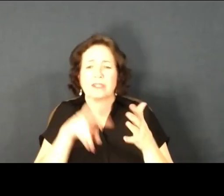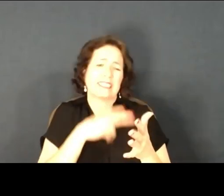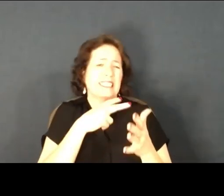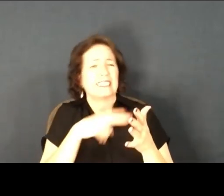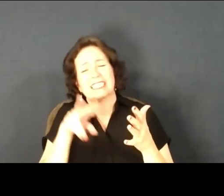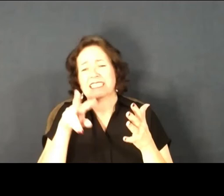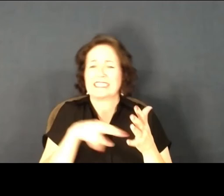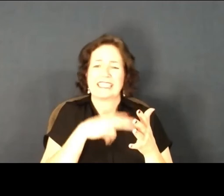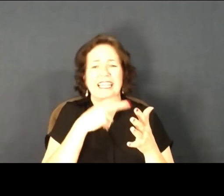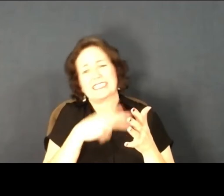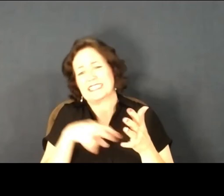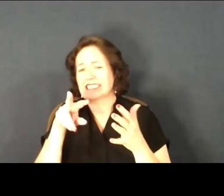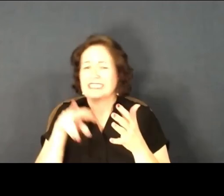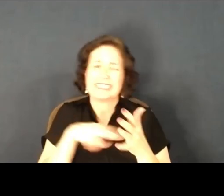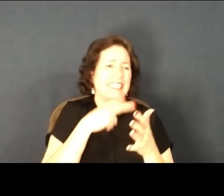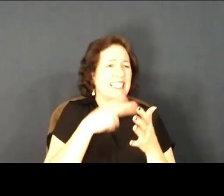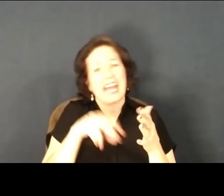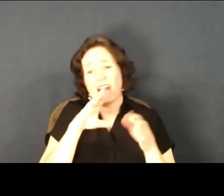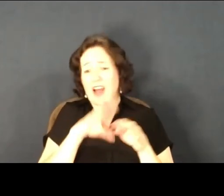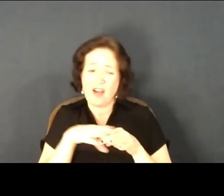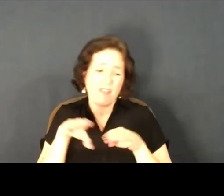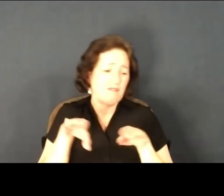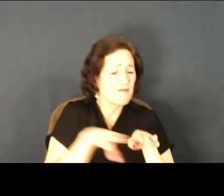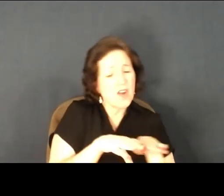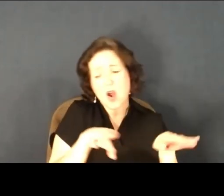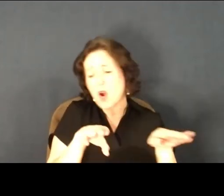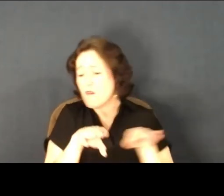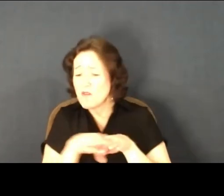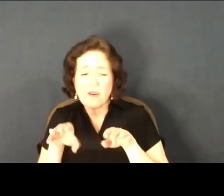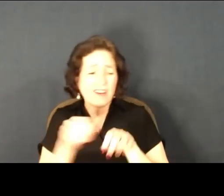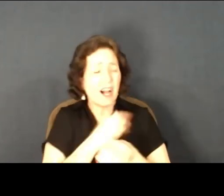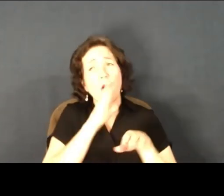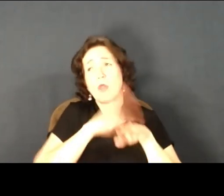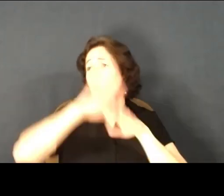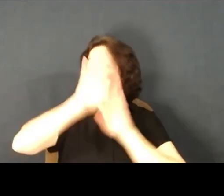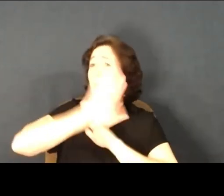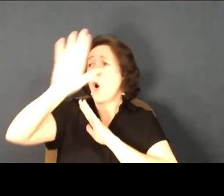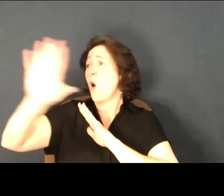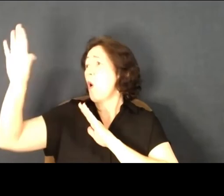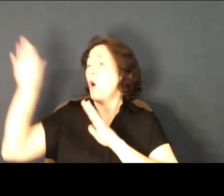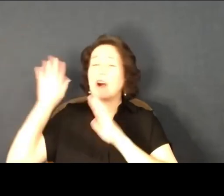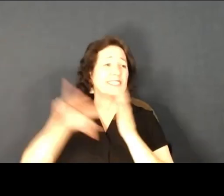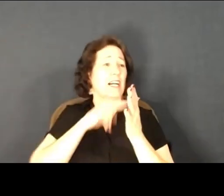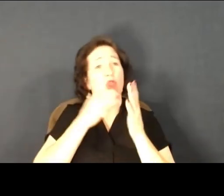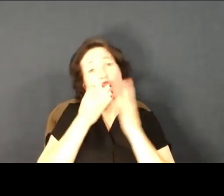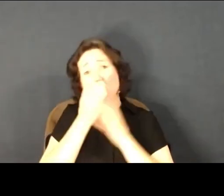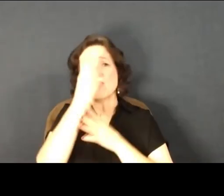the ceiling, he was dancing on the floor, he was dancing on the walls, he was dancing through the